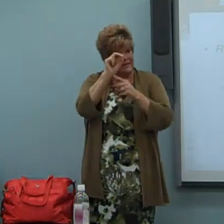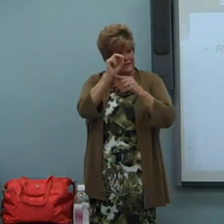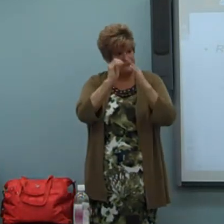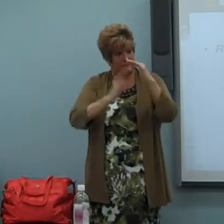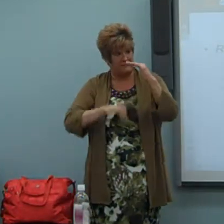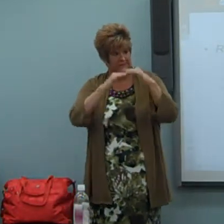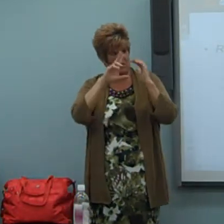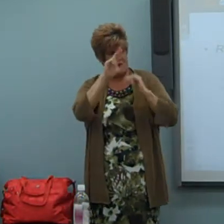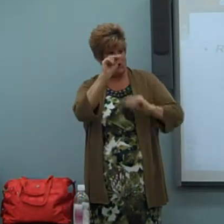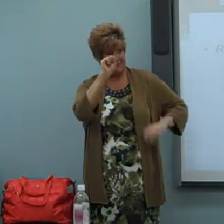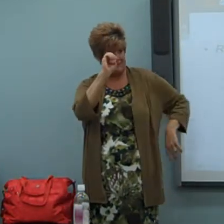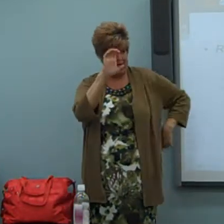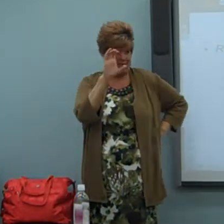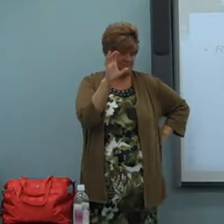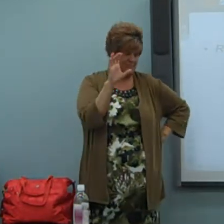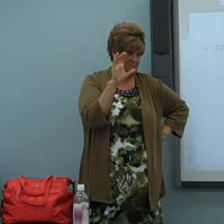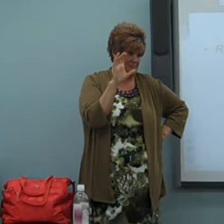calls in 30 seconds or less.